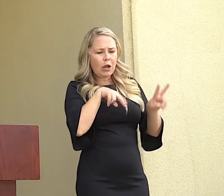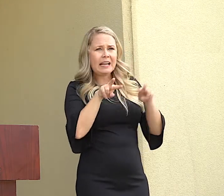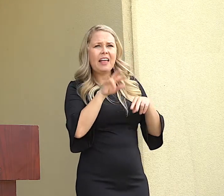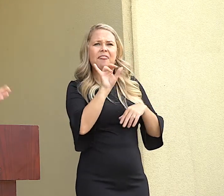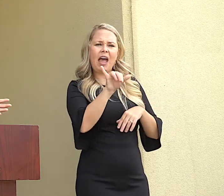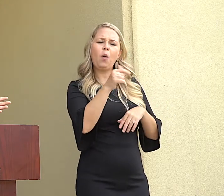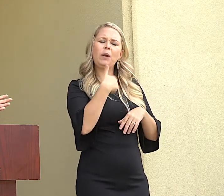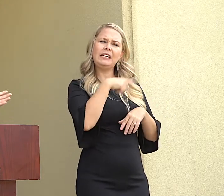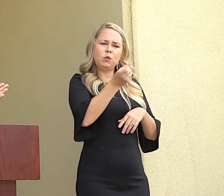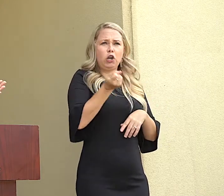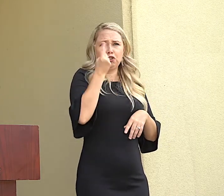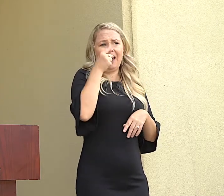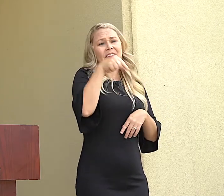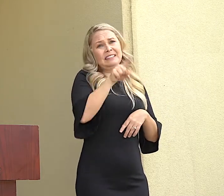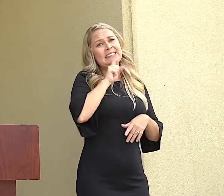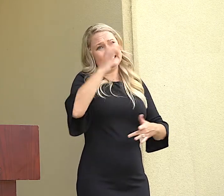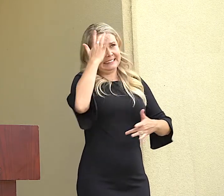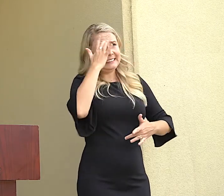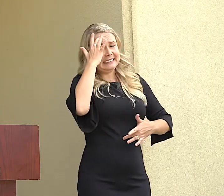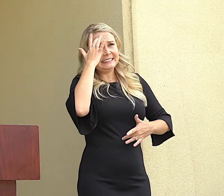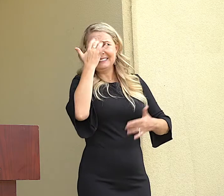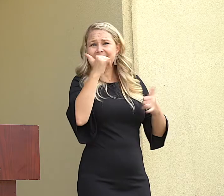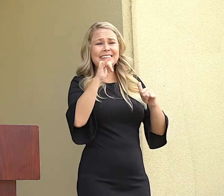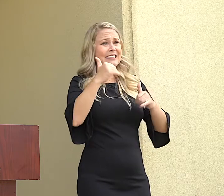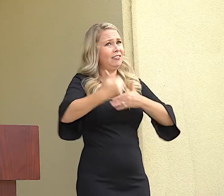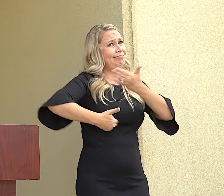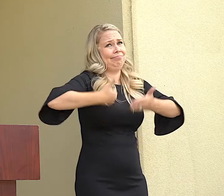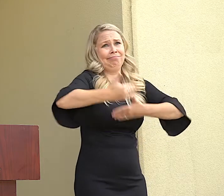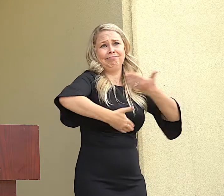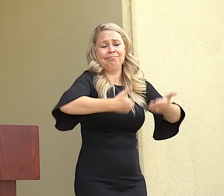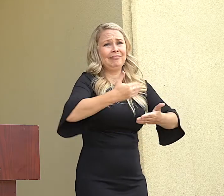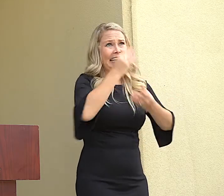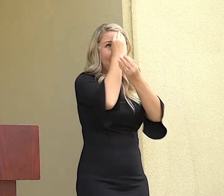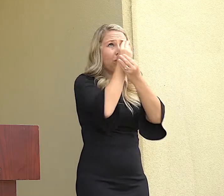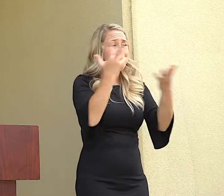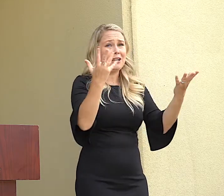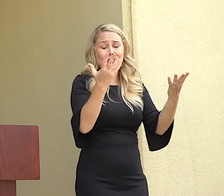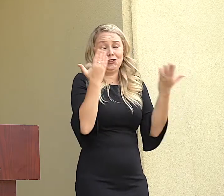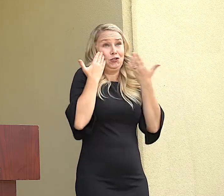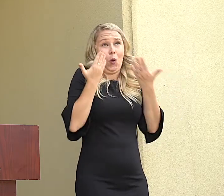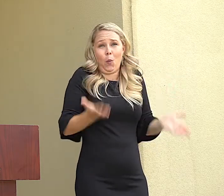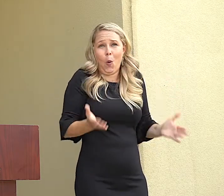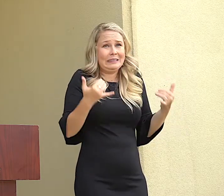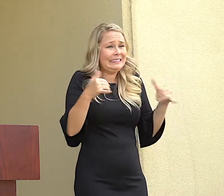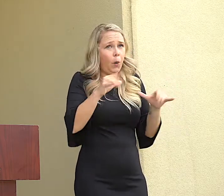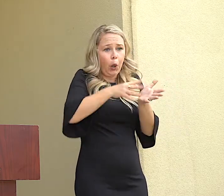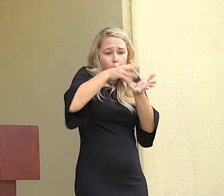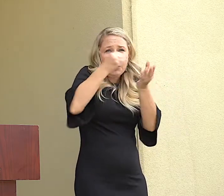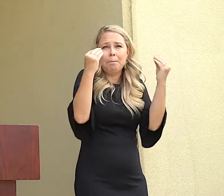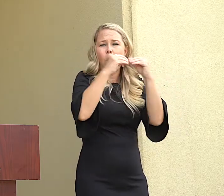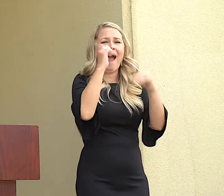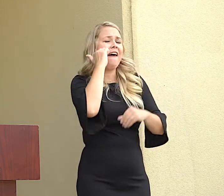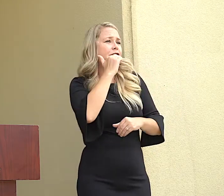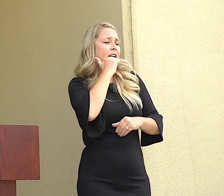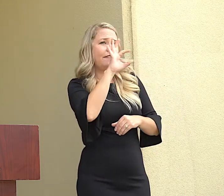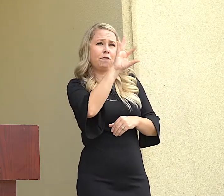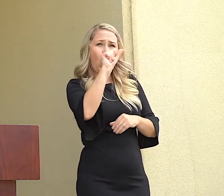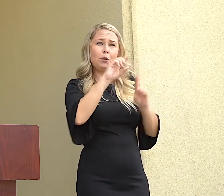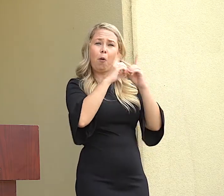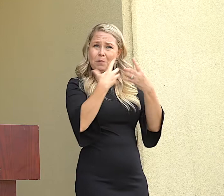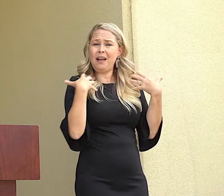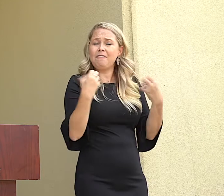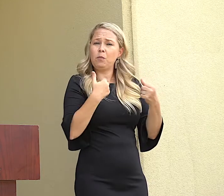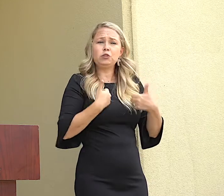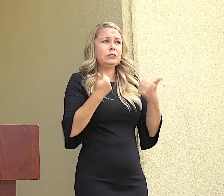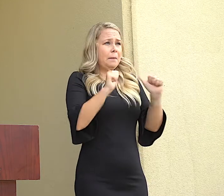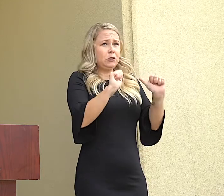think we have to understand this is a disease that is still evolving. The information is still unknown. We're learning more every day. At the Florida Department of Health, we're attempting as much